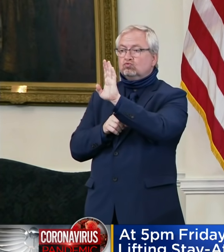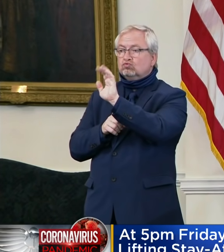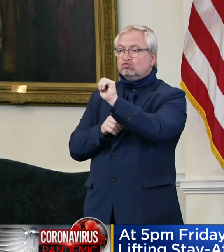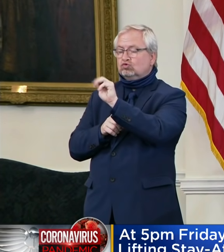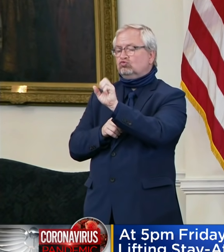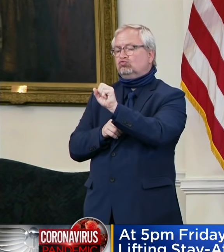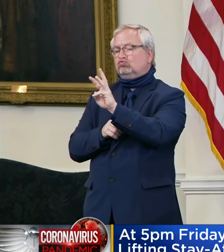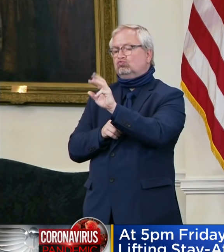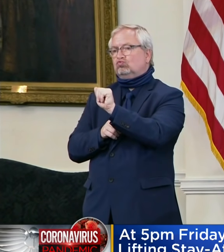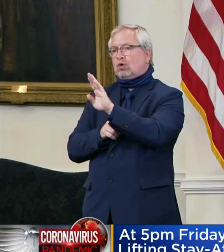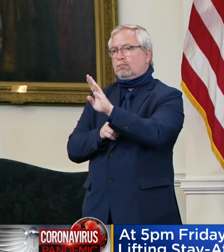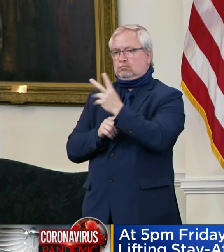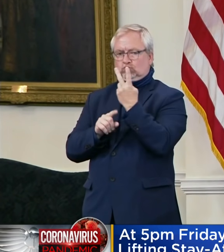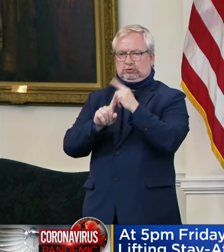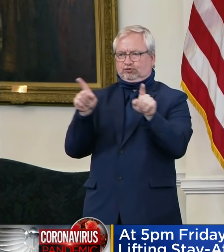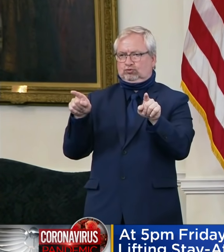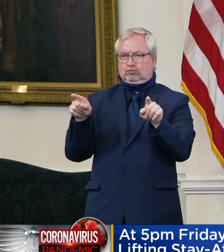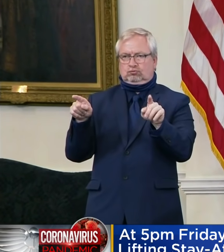about this, but